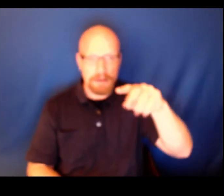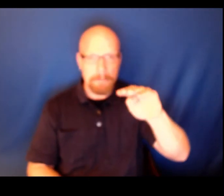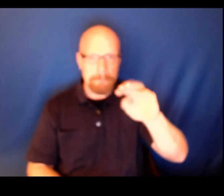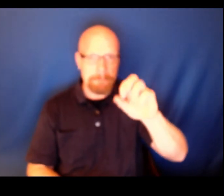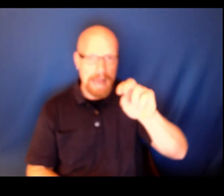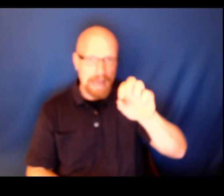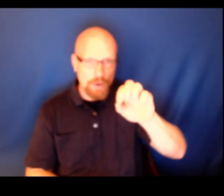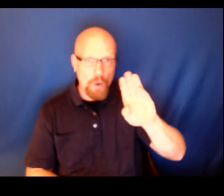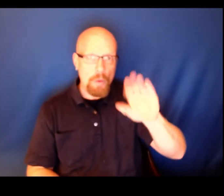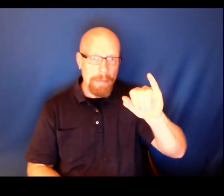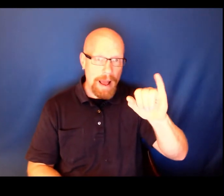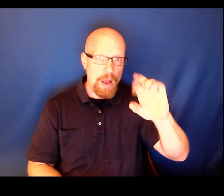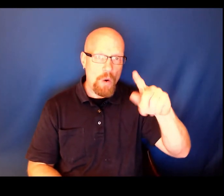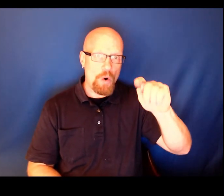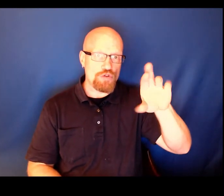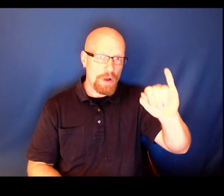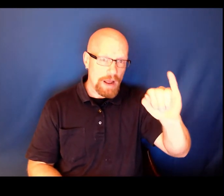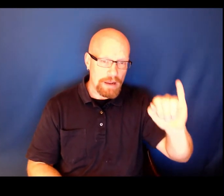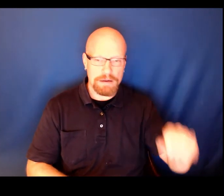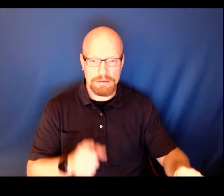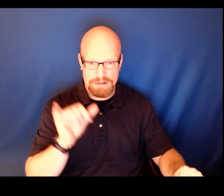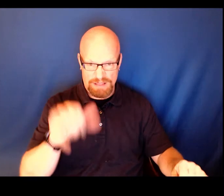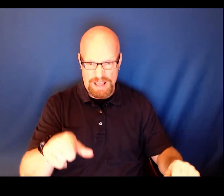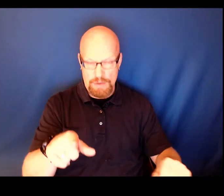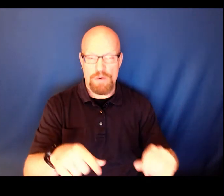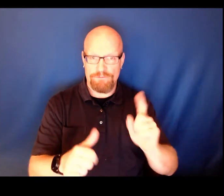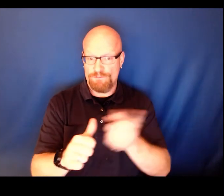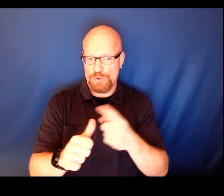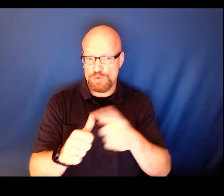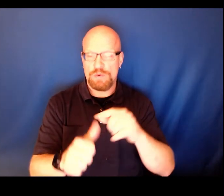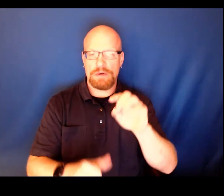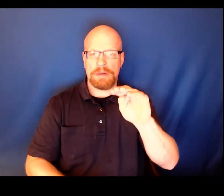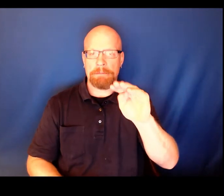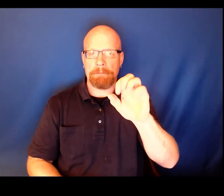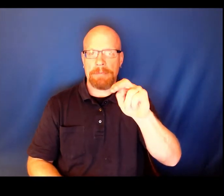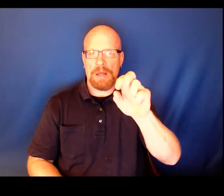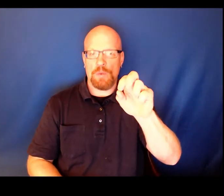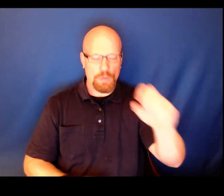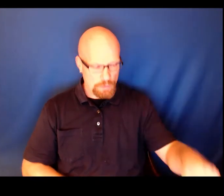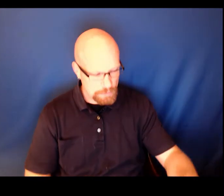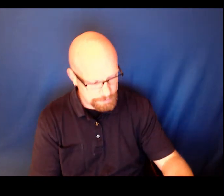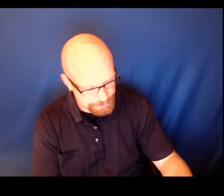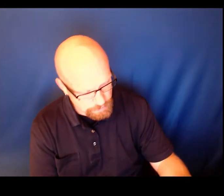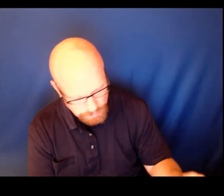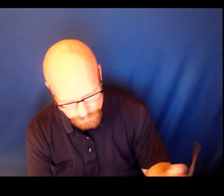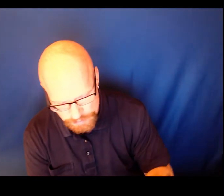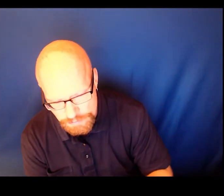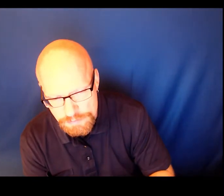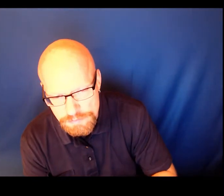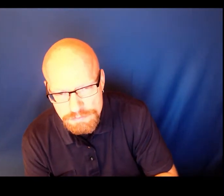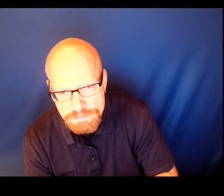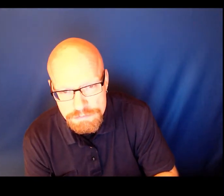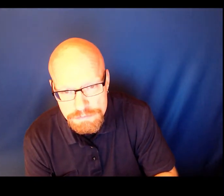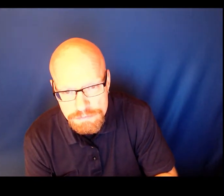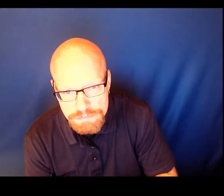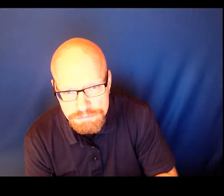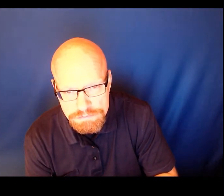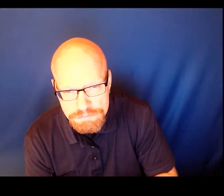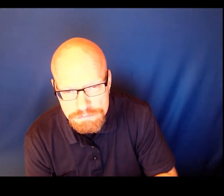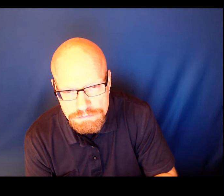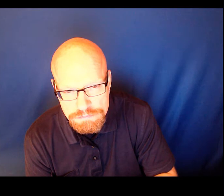a monomial, binomial, or trinomial? The first one would be a monomial.